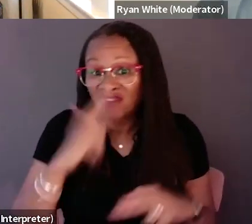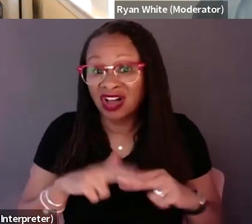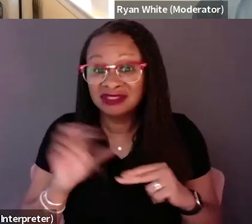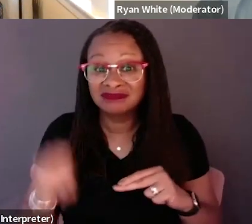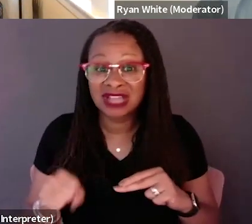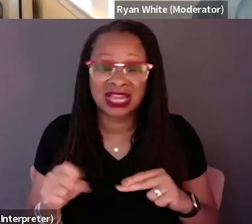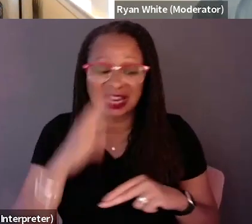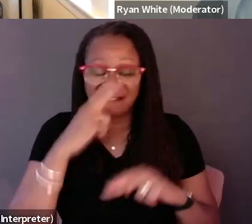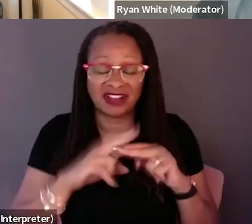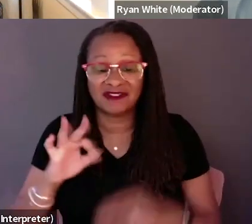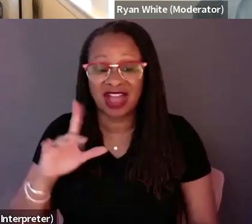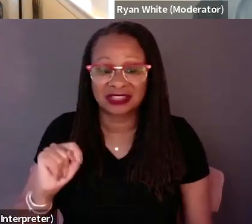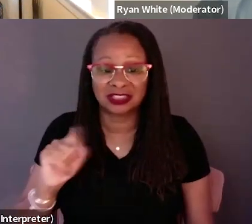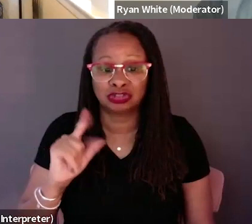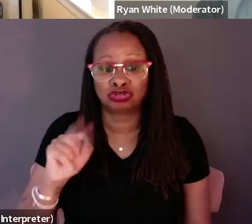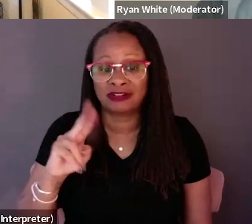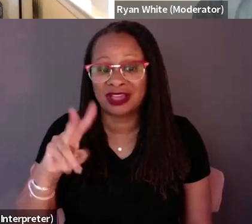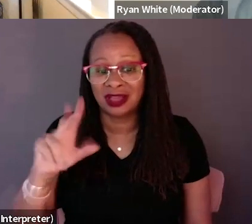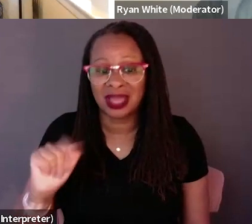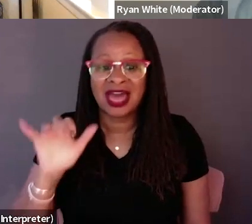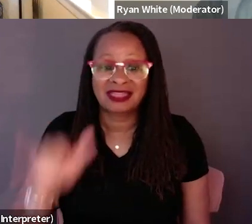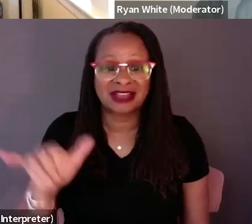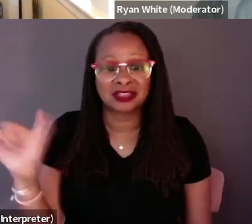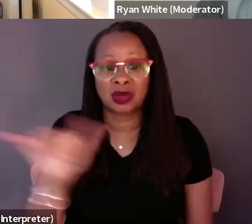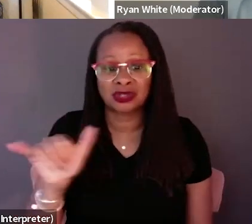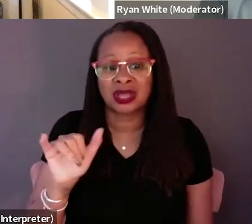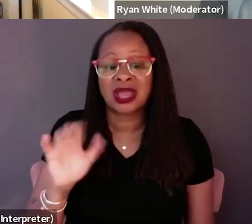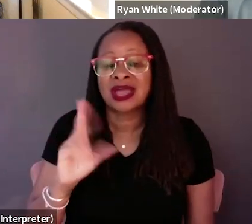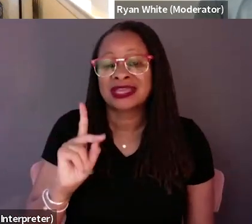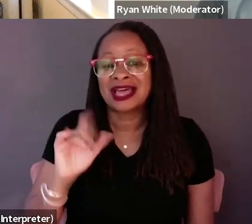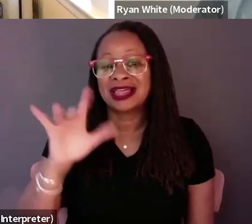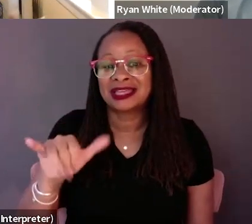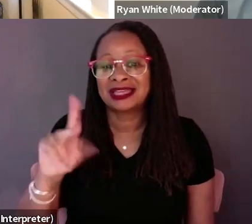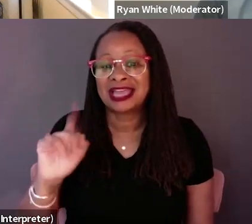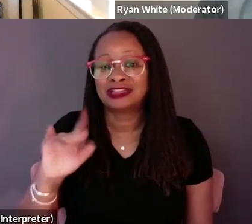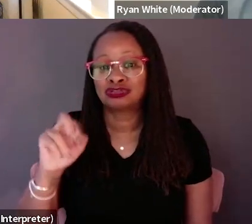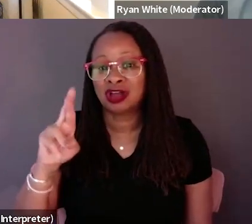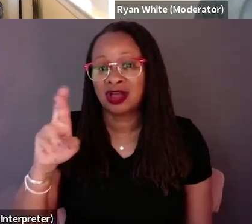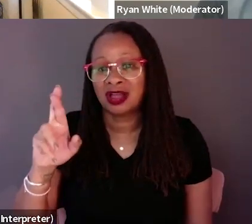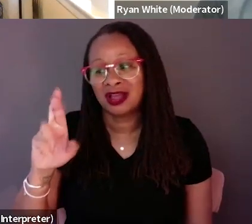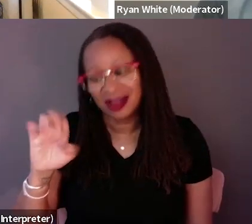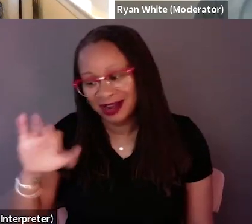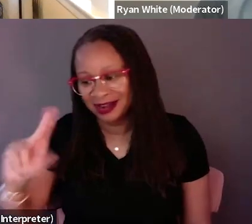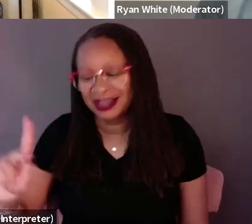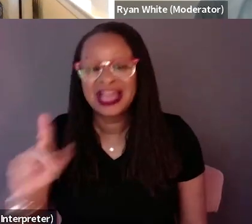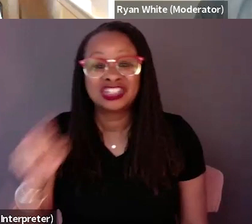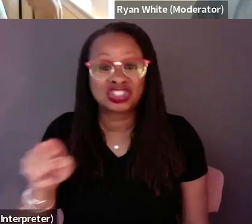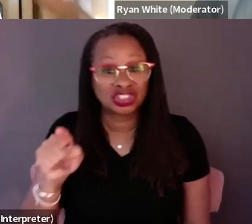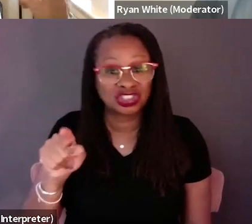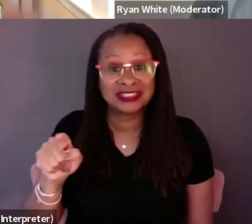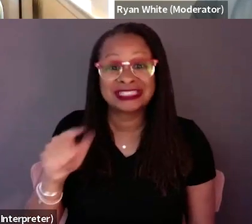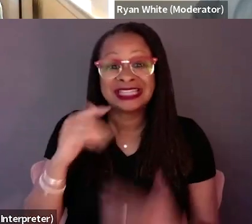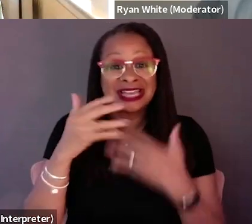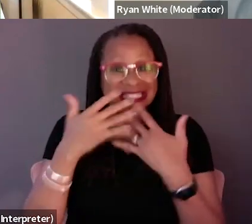a fun fact of trivia is that is also the editor Kelly Kendrick is singing, playing guitar, and